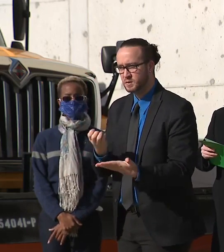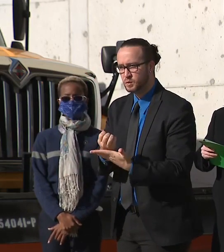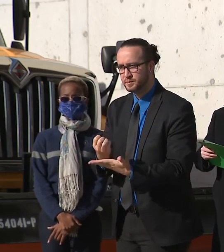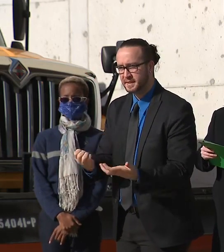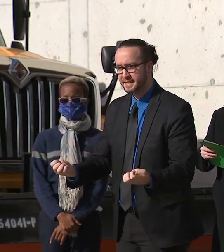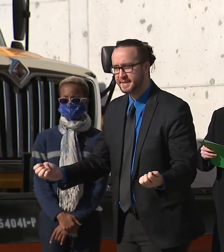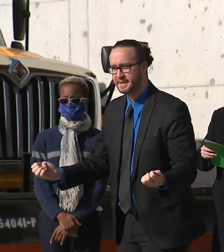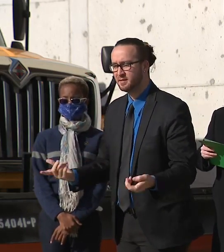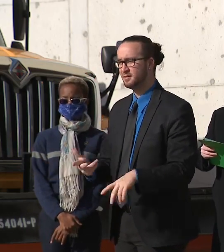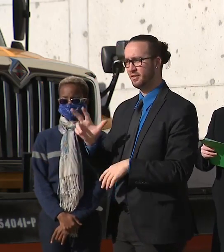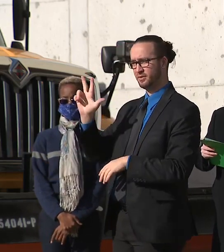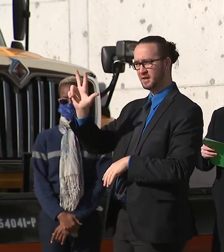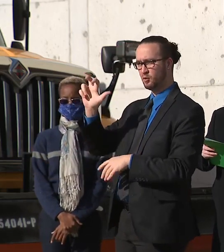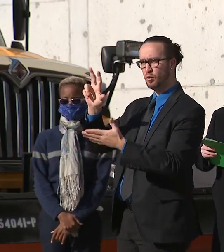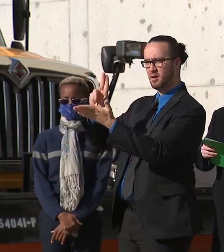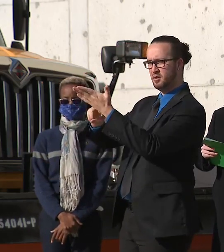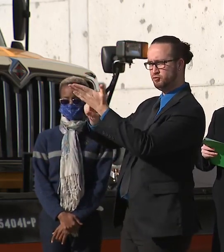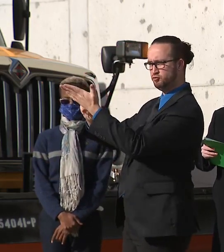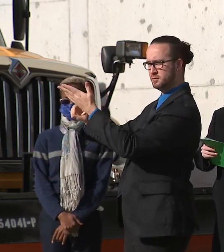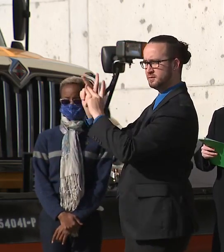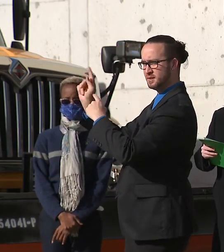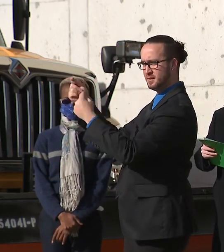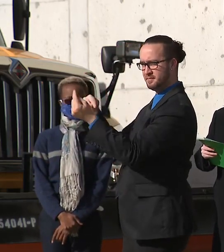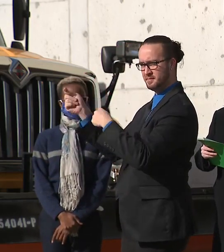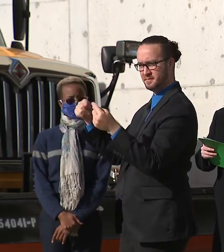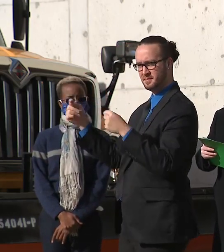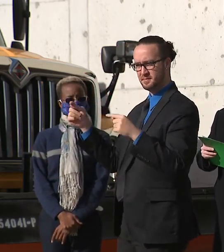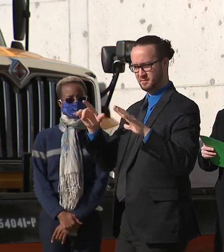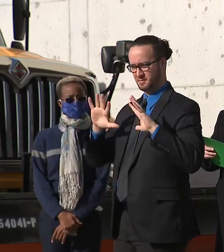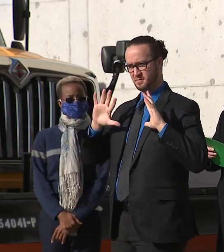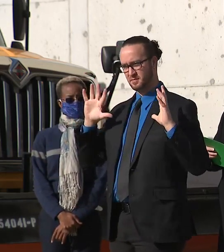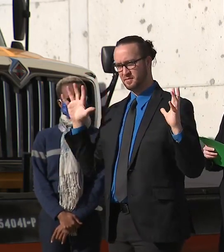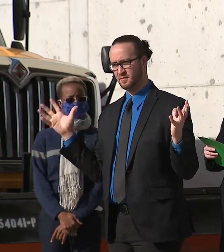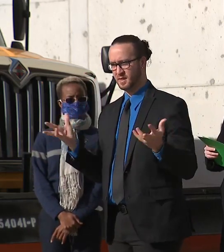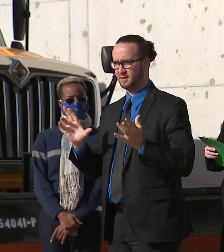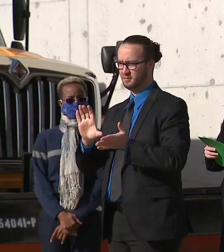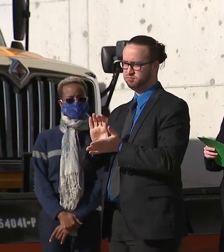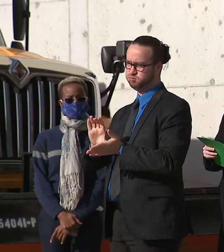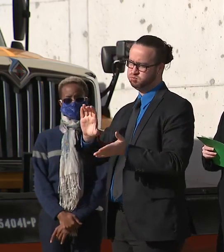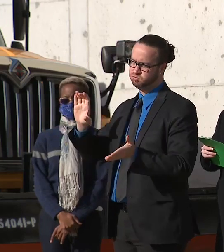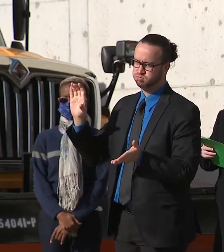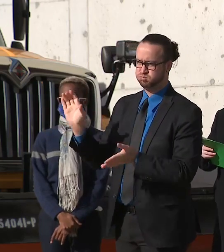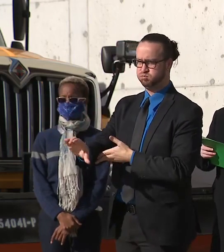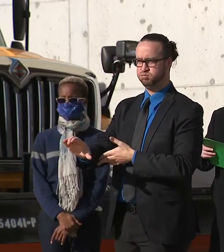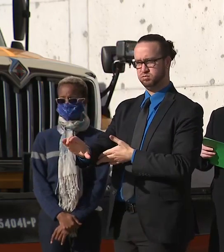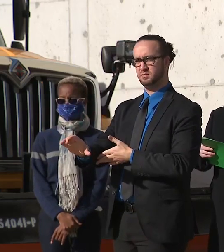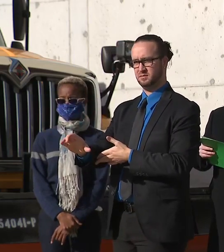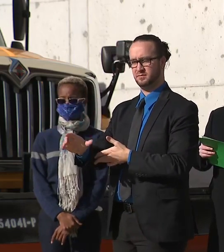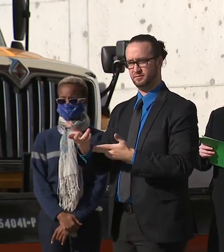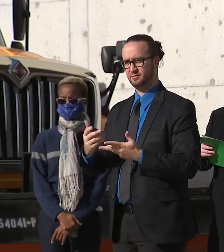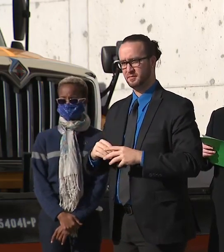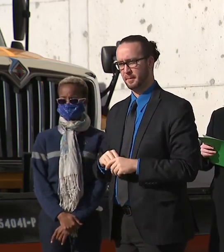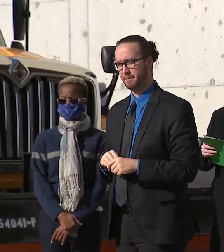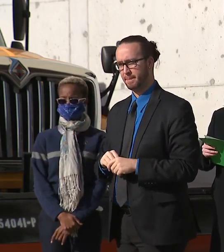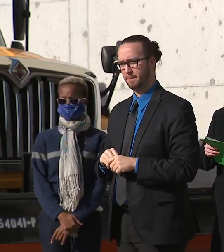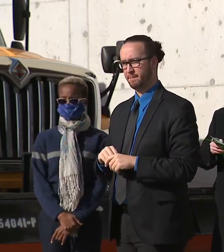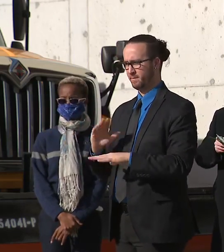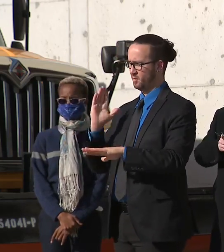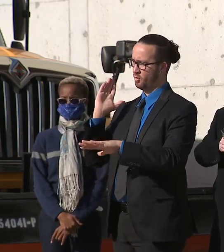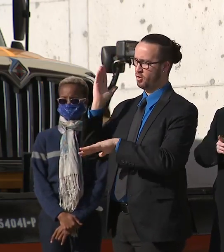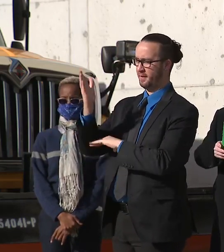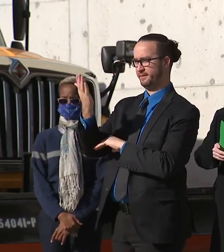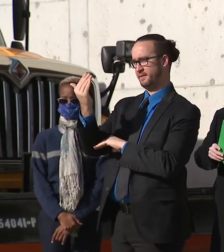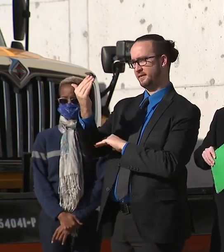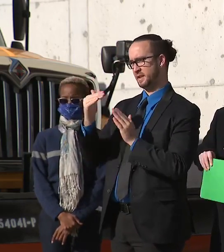City. We are fully stocked with over 15,000 tons of salt and fully prepared to treat our city